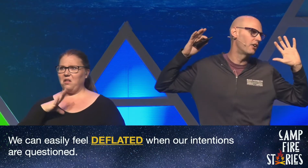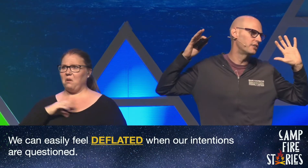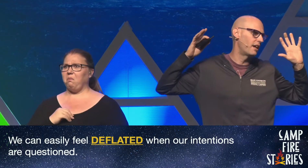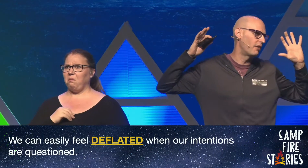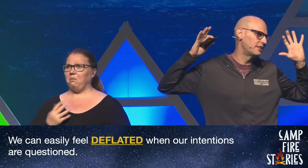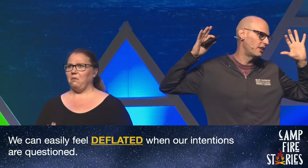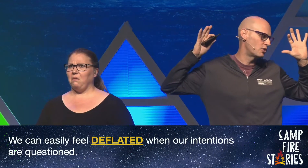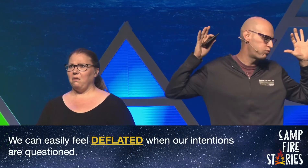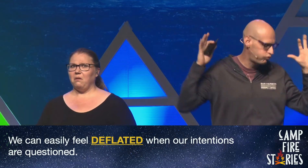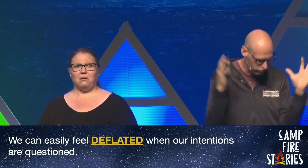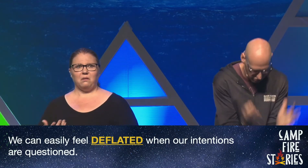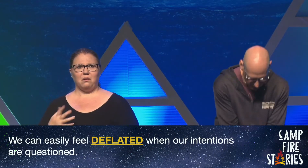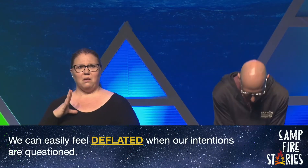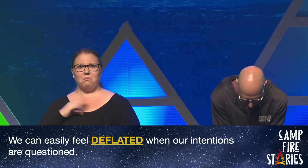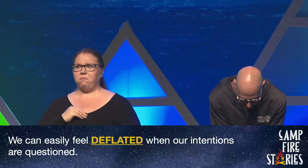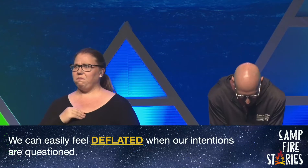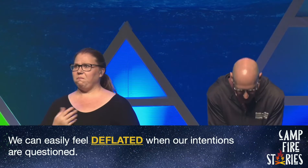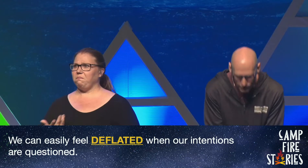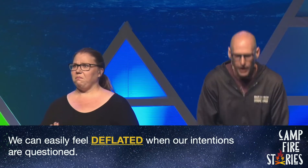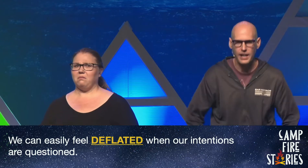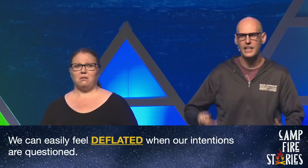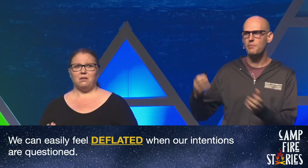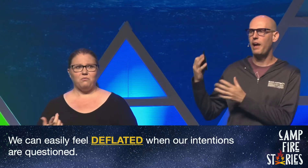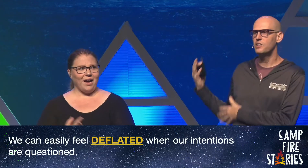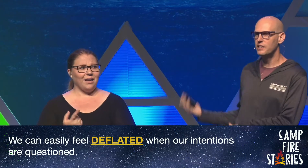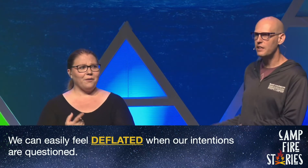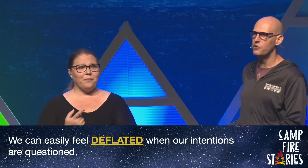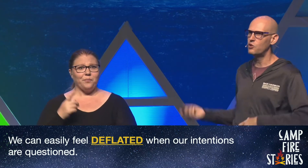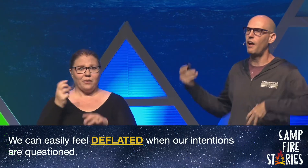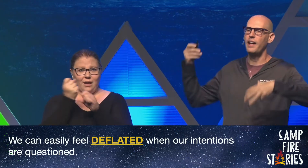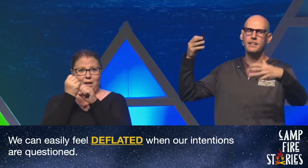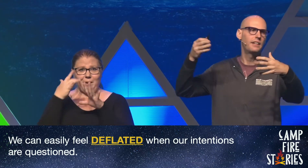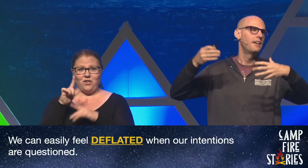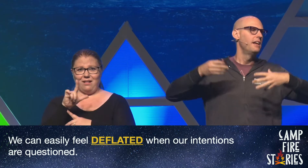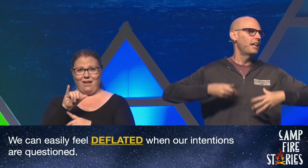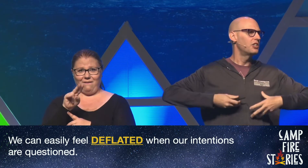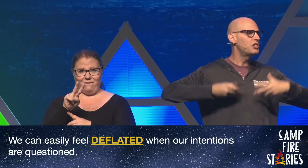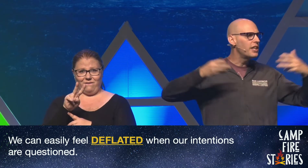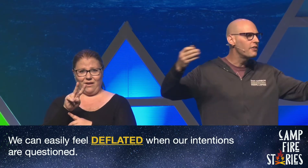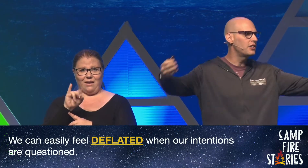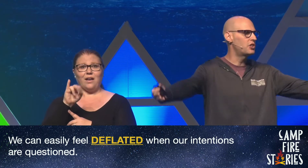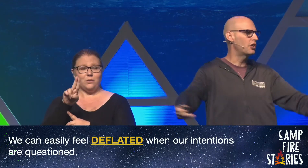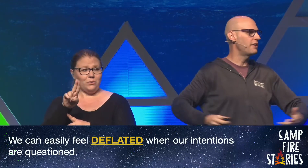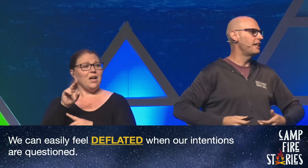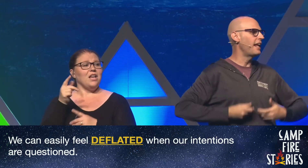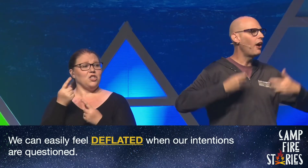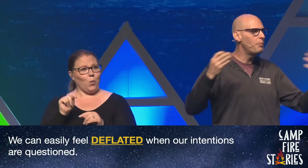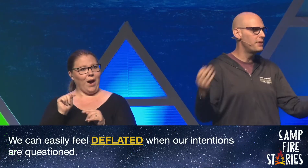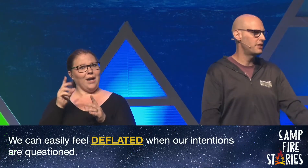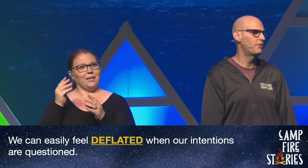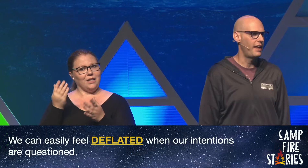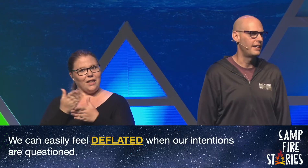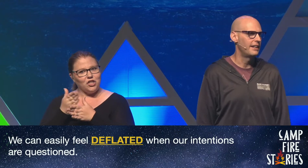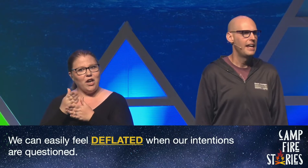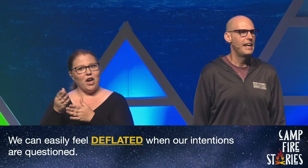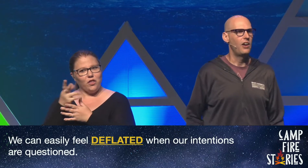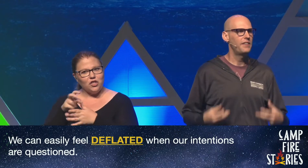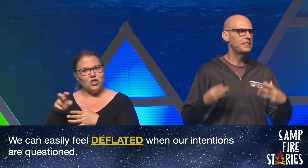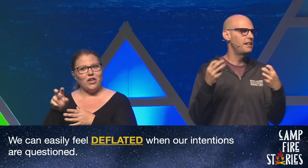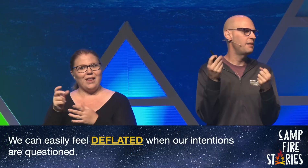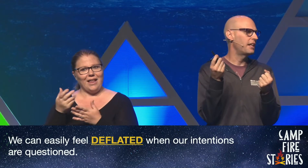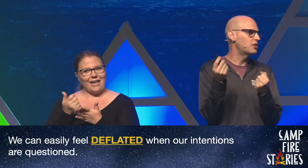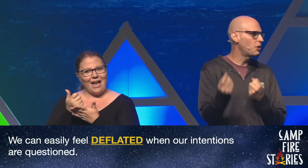air goes out of our sails. Right? I can imagine you trying to kind of share this journey and help this friend,